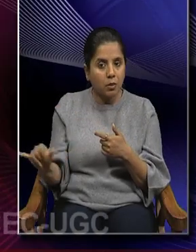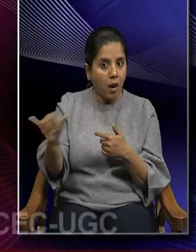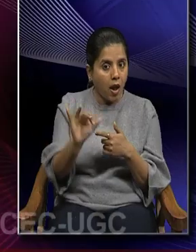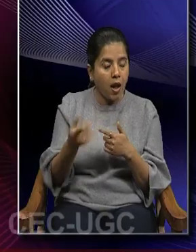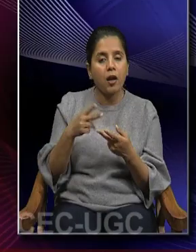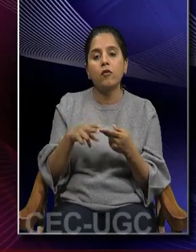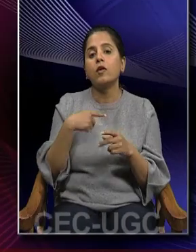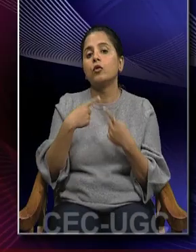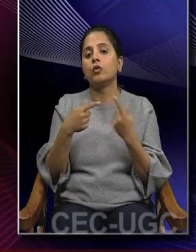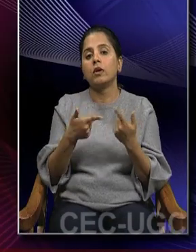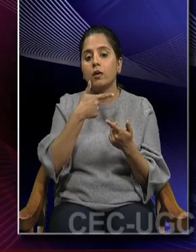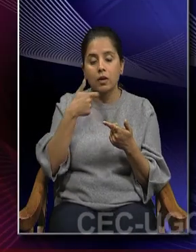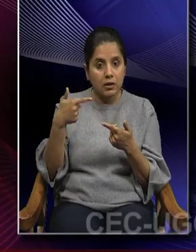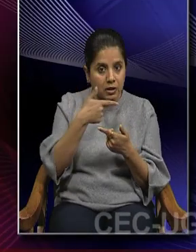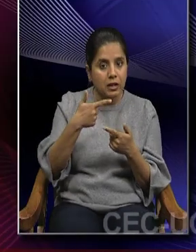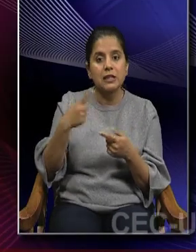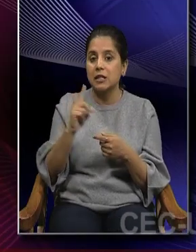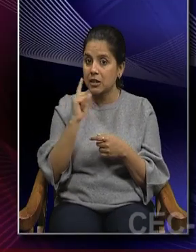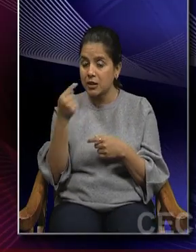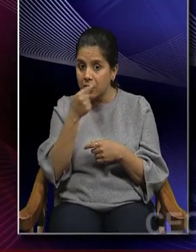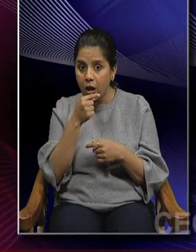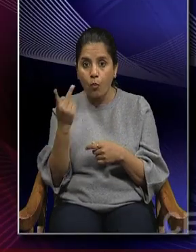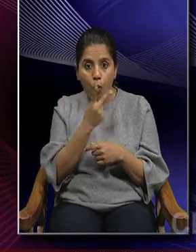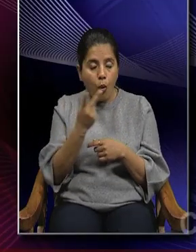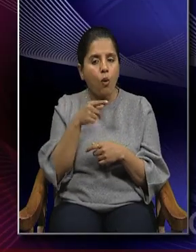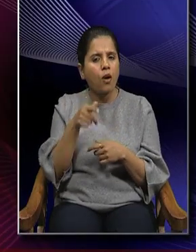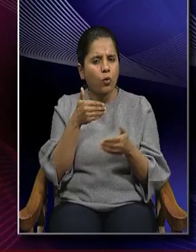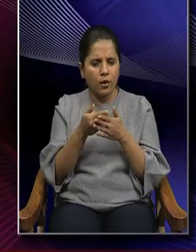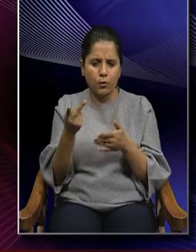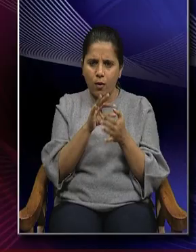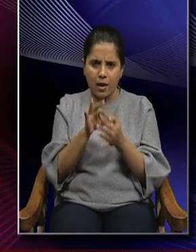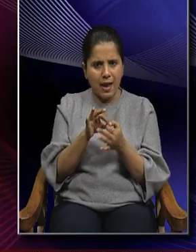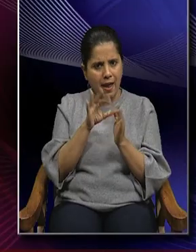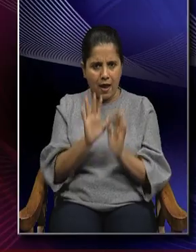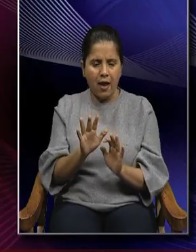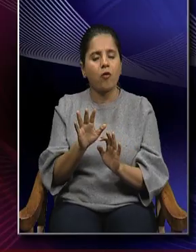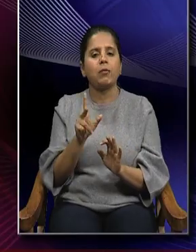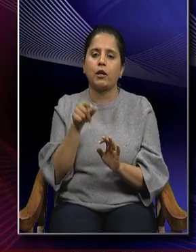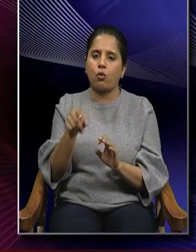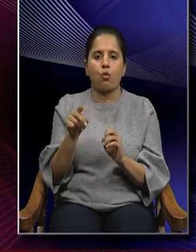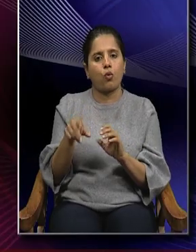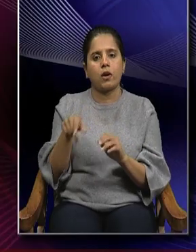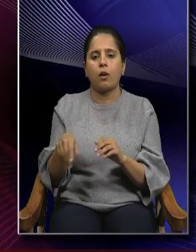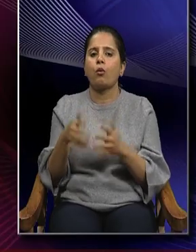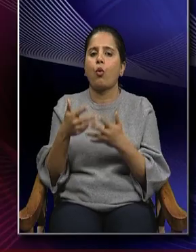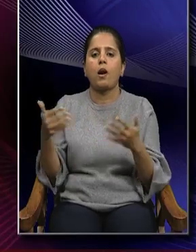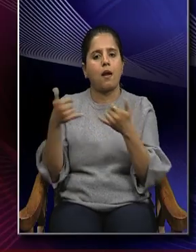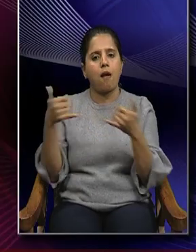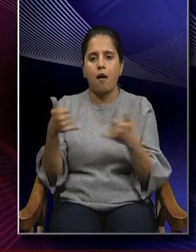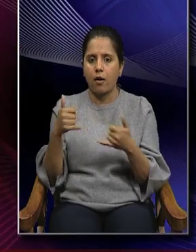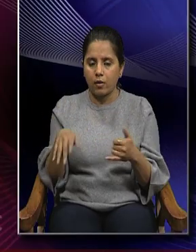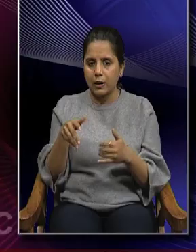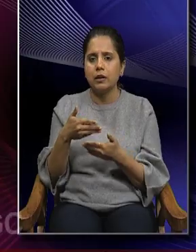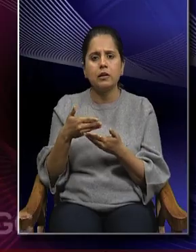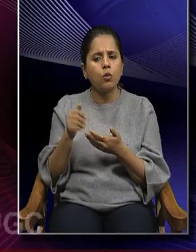we talk about toothpaste and toothbrush, so they are closely related in the same way, they belong to the same segment.